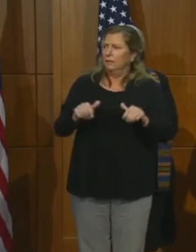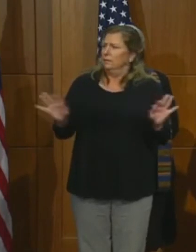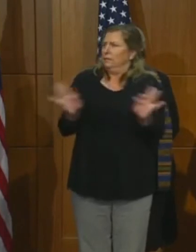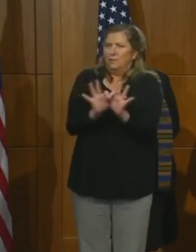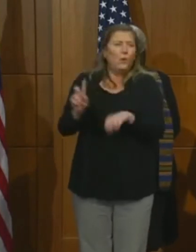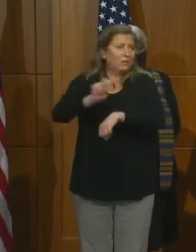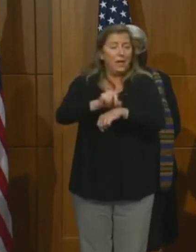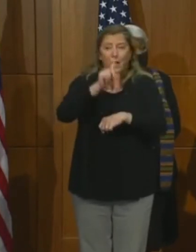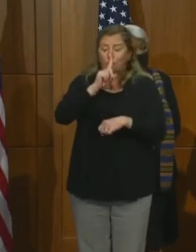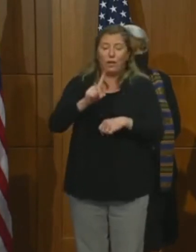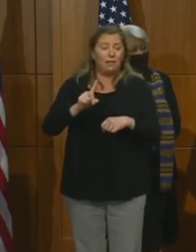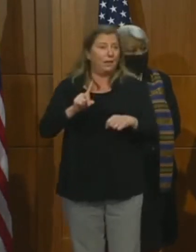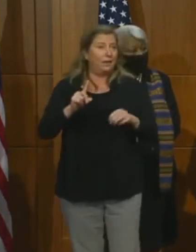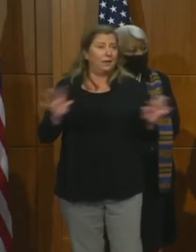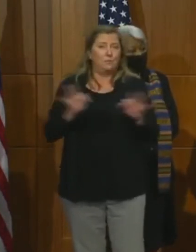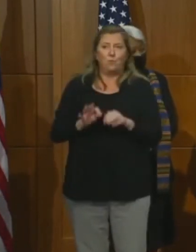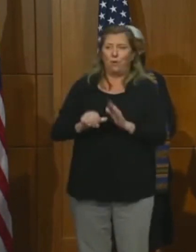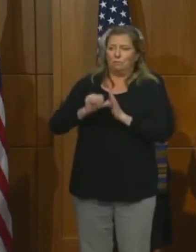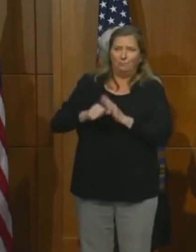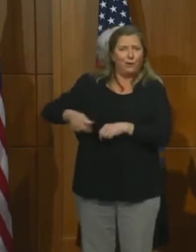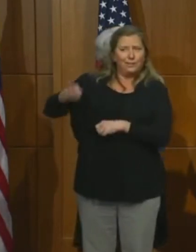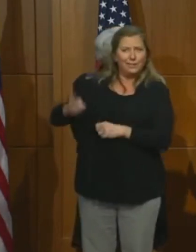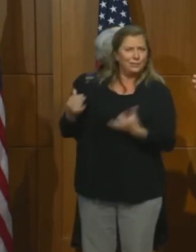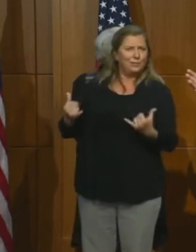a historic day for the Commonwealth of Virginia.